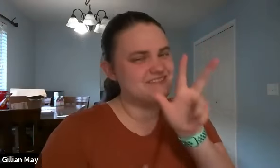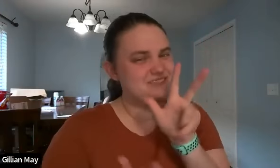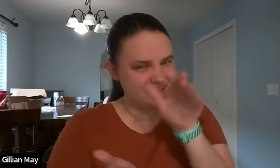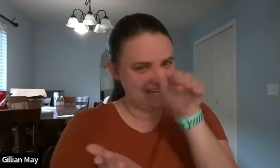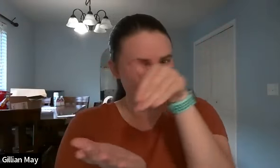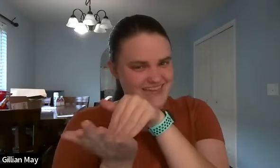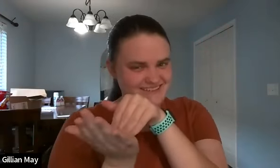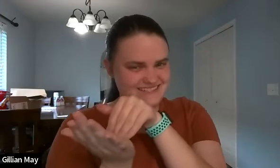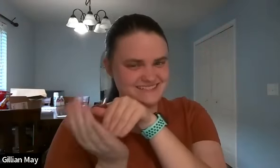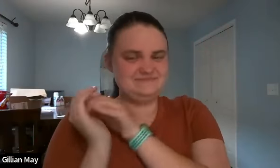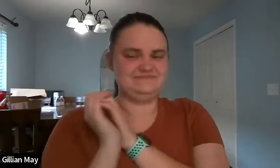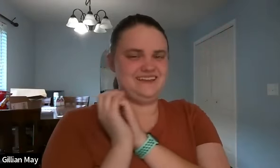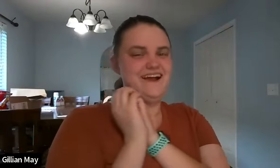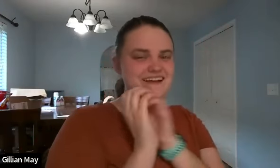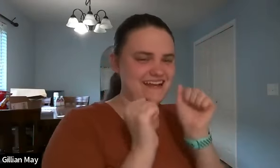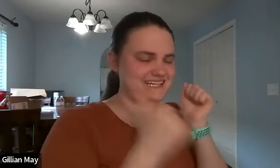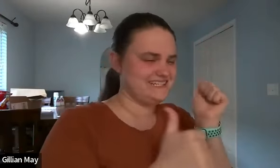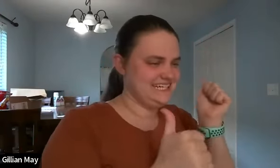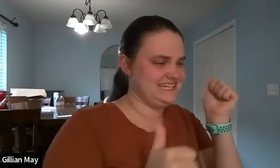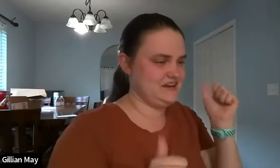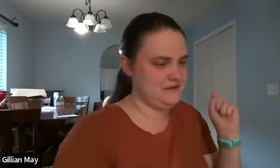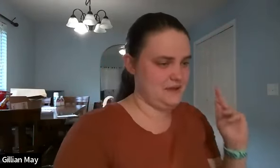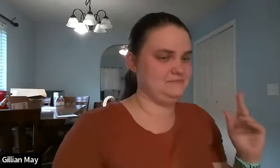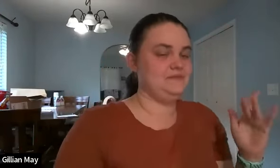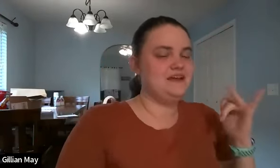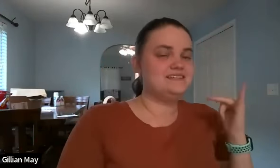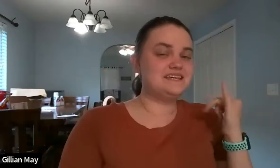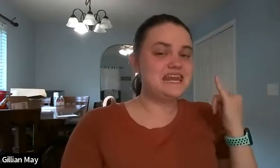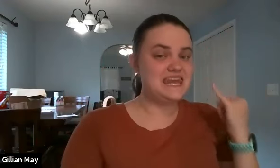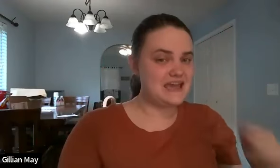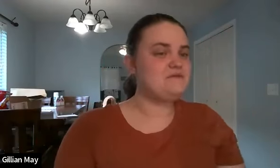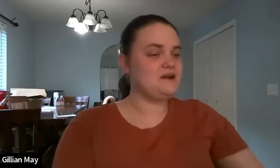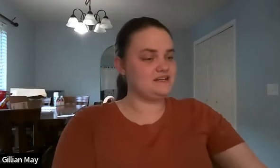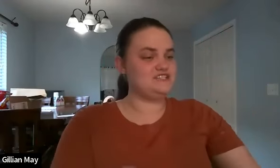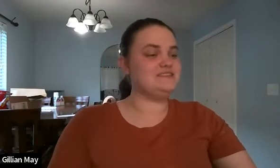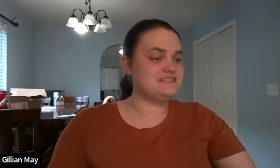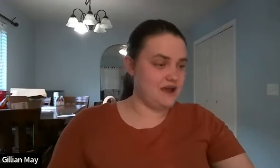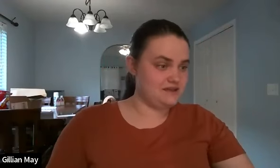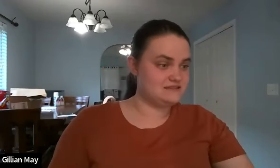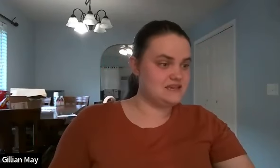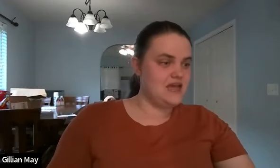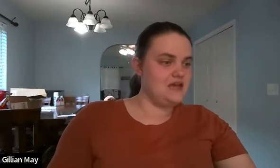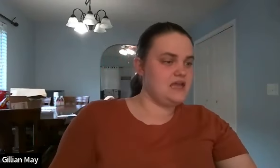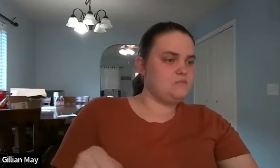it's 3,000. All right. Good. Okay. So now we're on to the signs. And